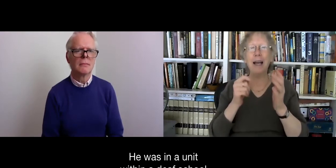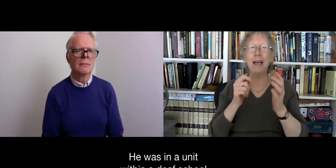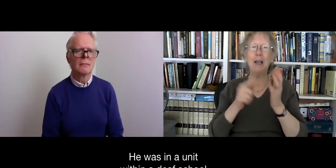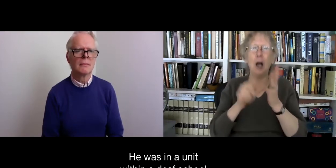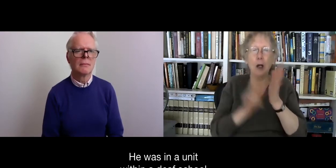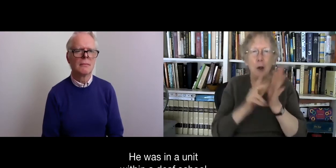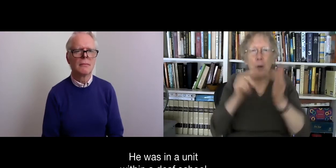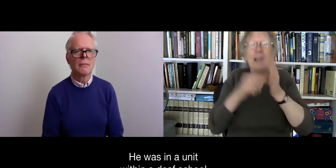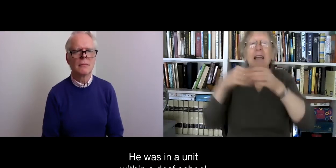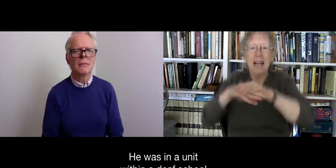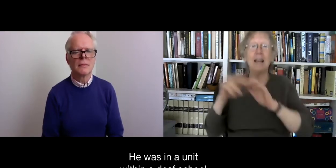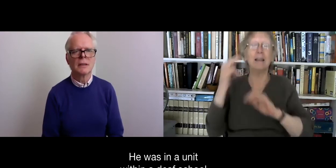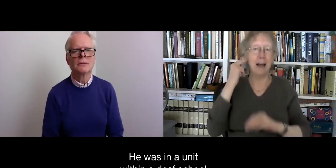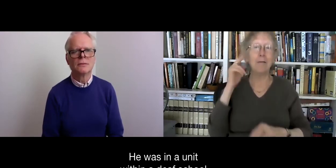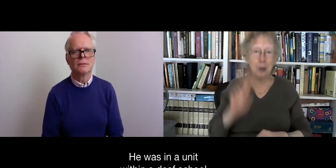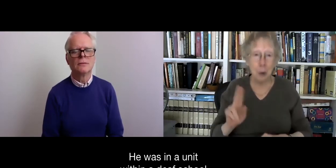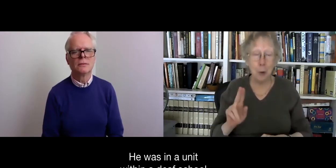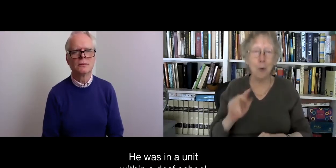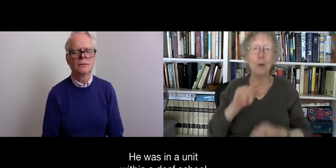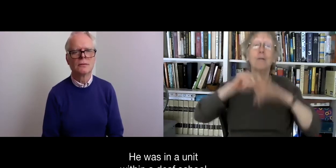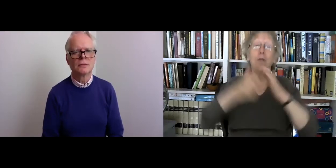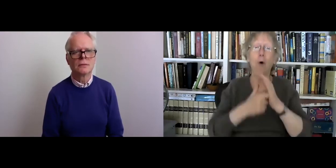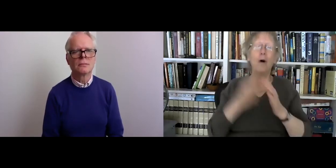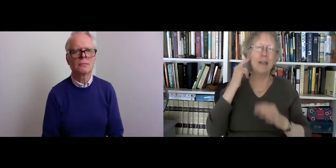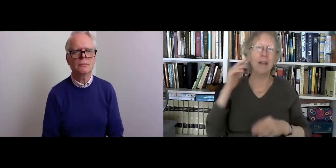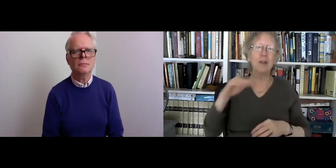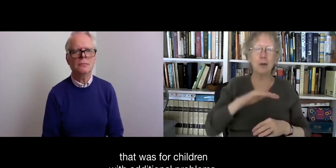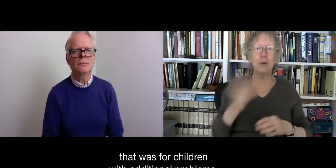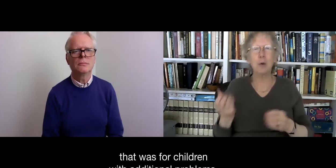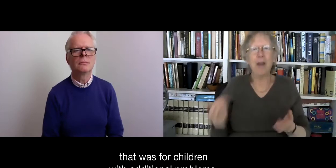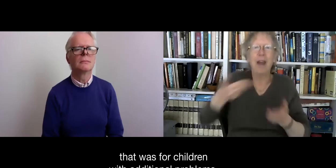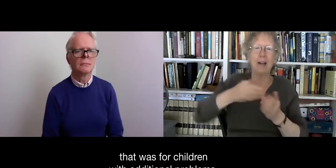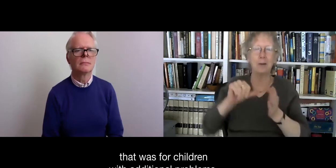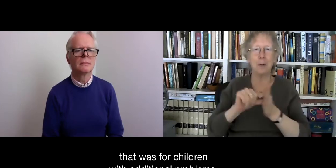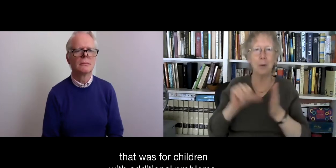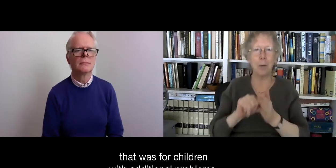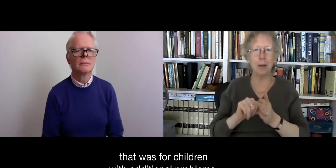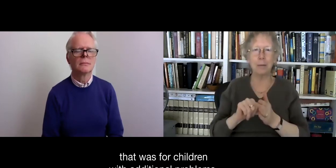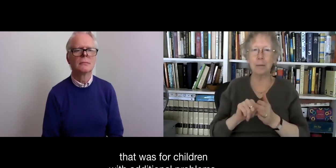And he was in a unit within a deaf school that was for children with additional